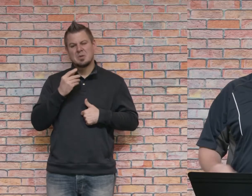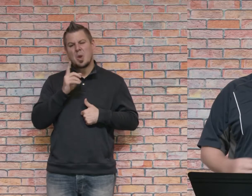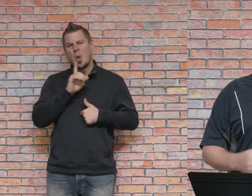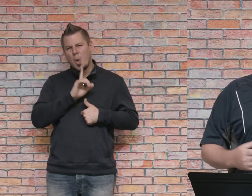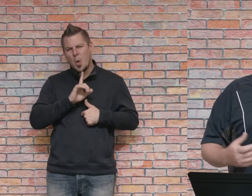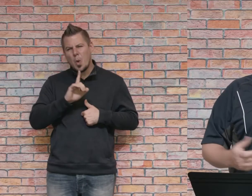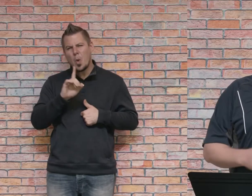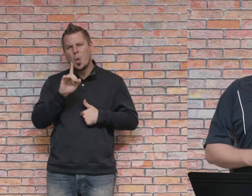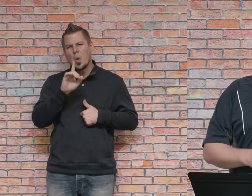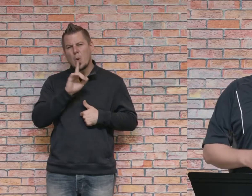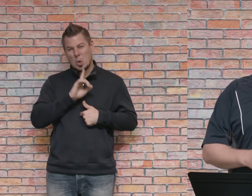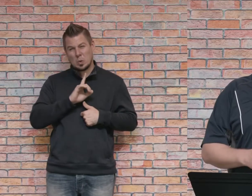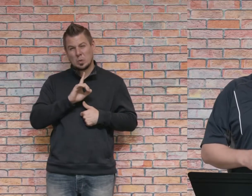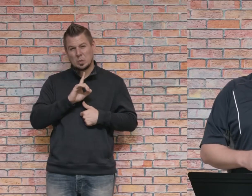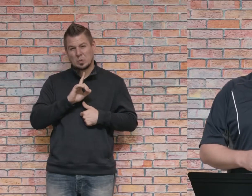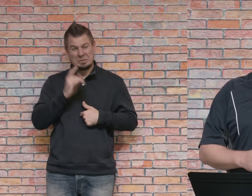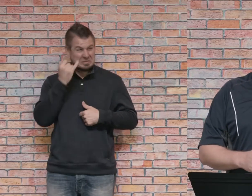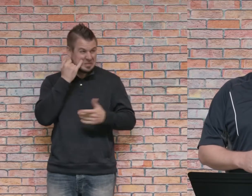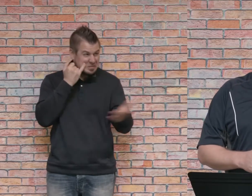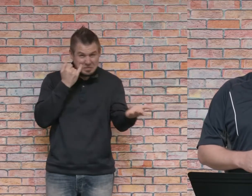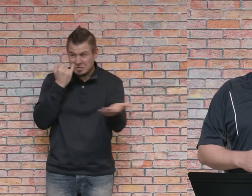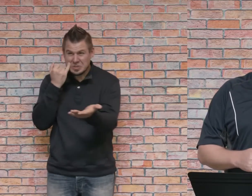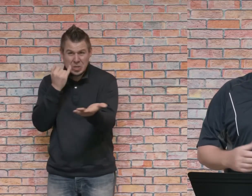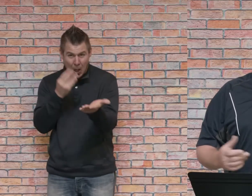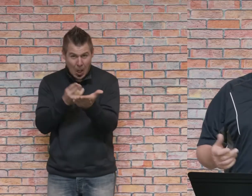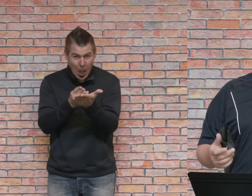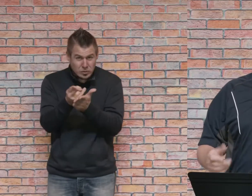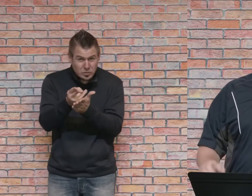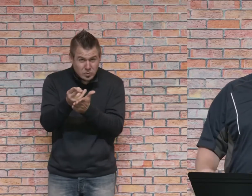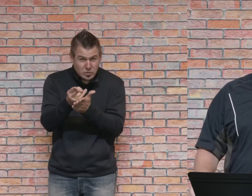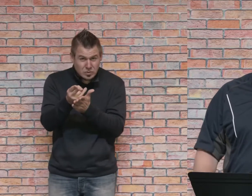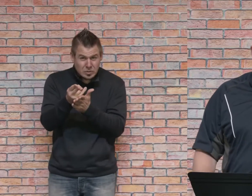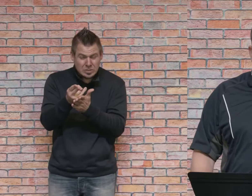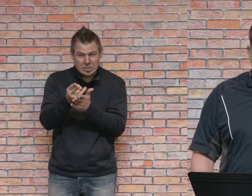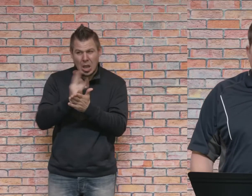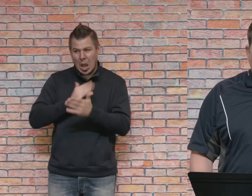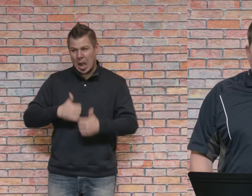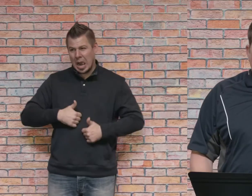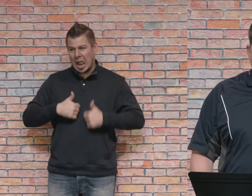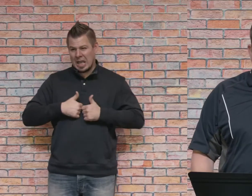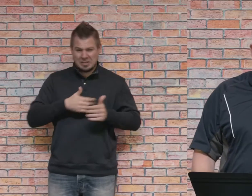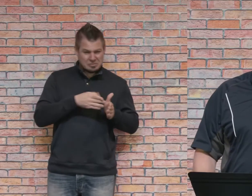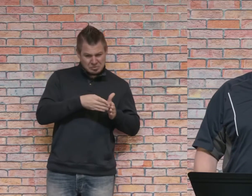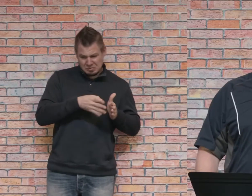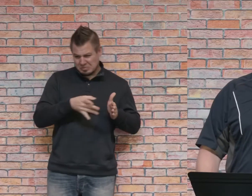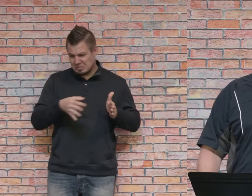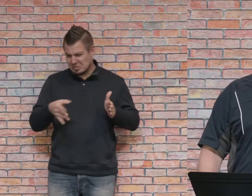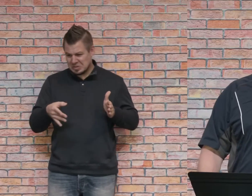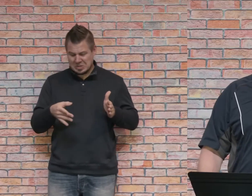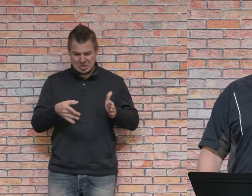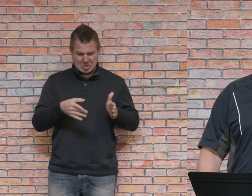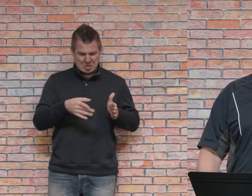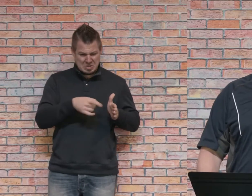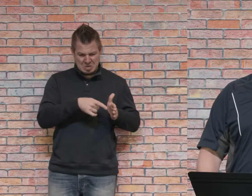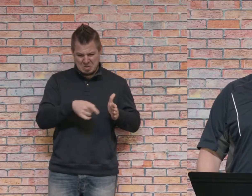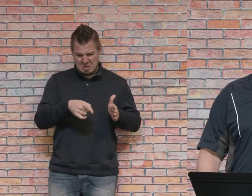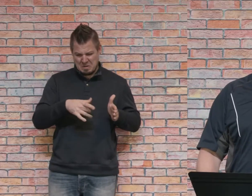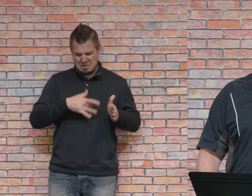In fact, you know, if we're honest, some of the hardest times in our lives is where we feel completely